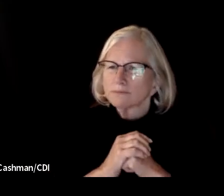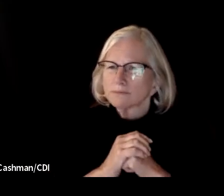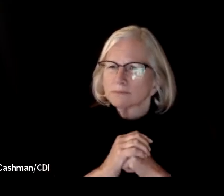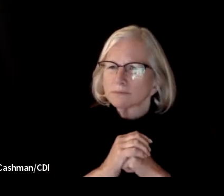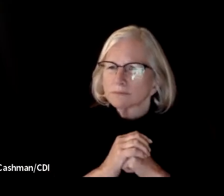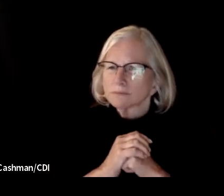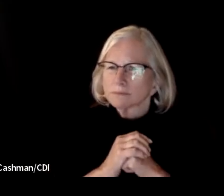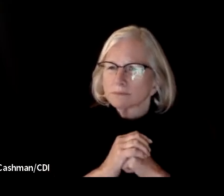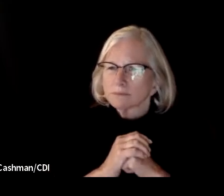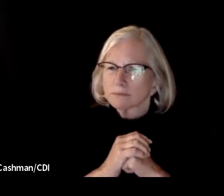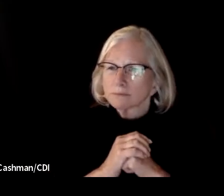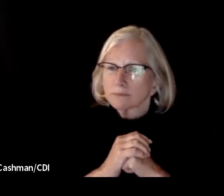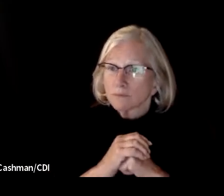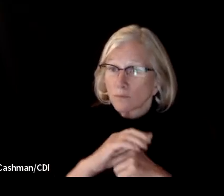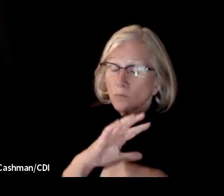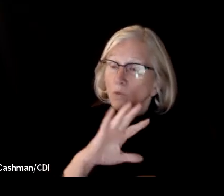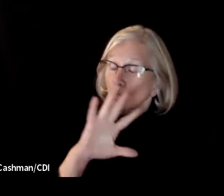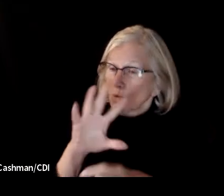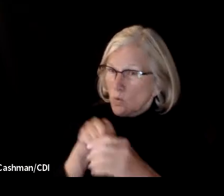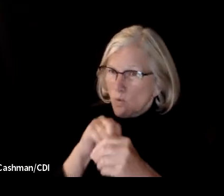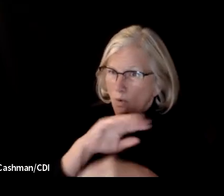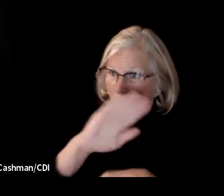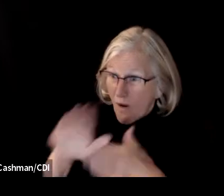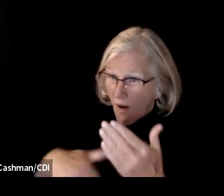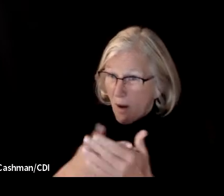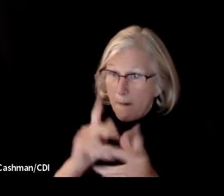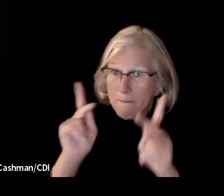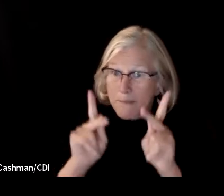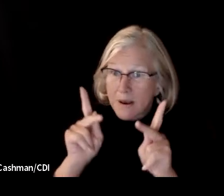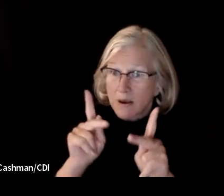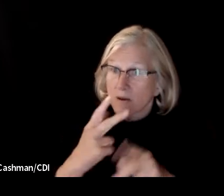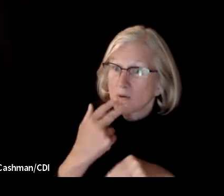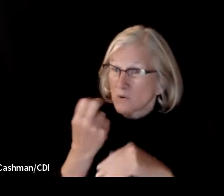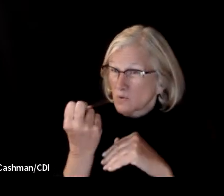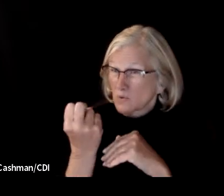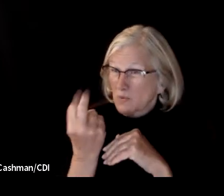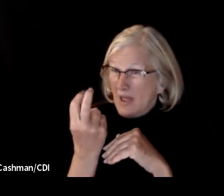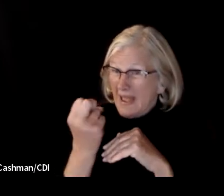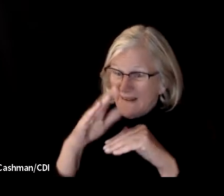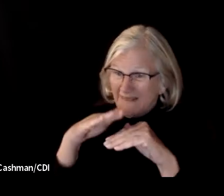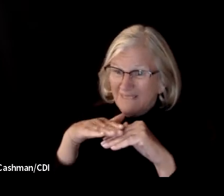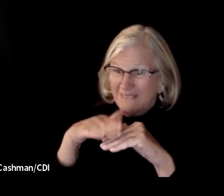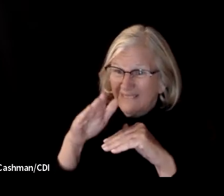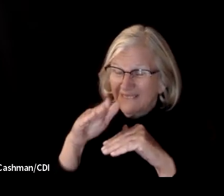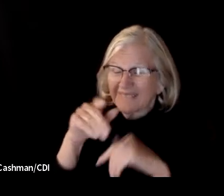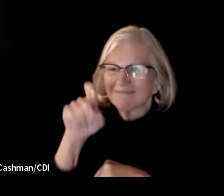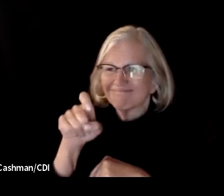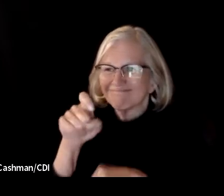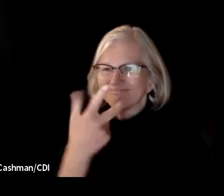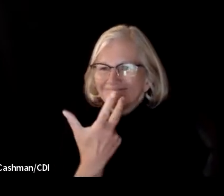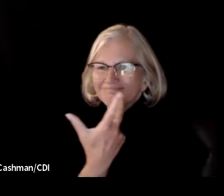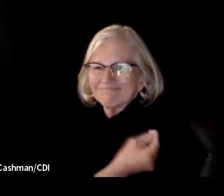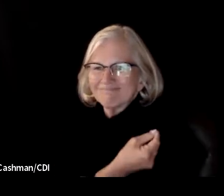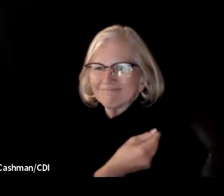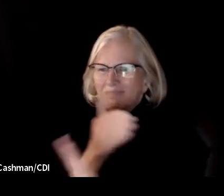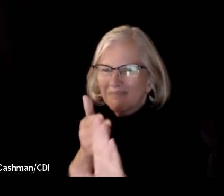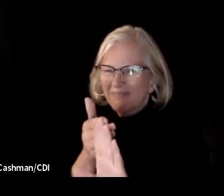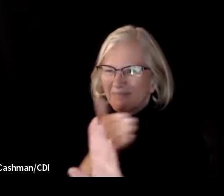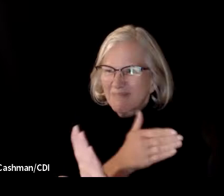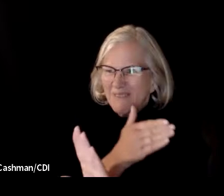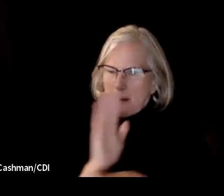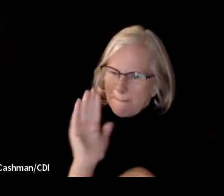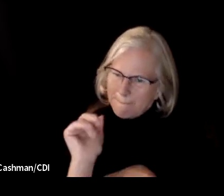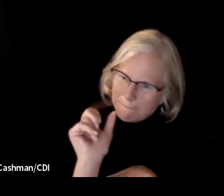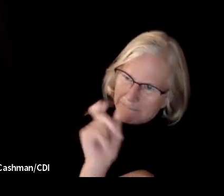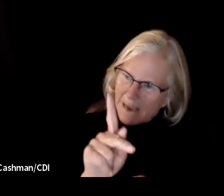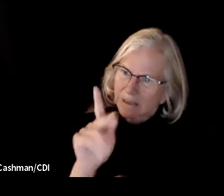ages 12 years and older should get vaccinated for COVID-19 before returning to in-person school, sports,